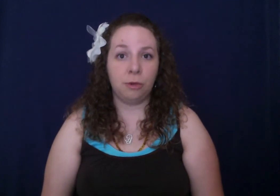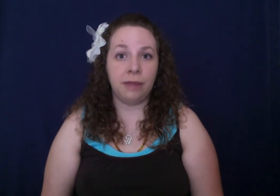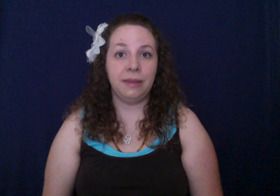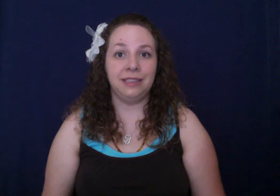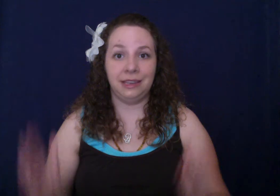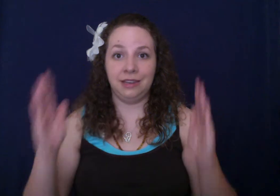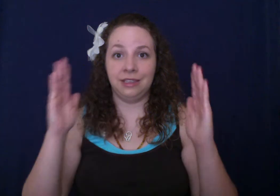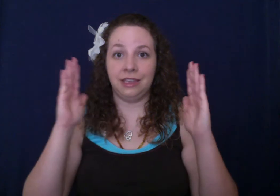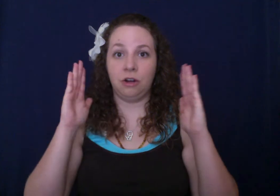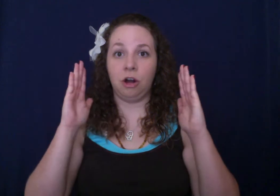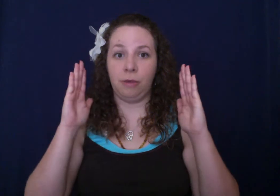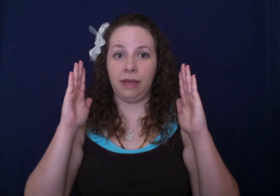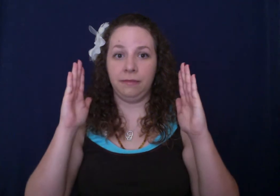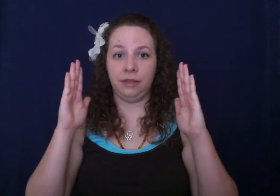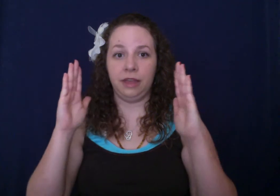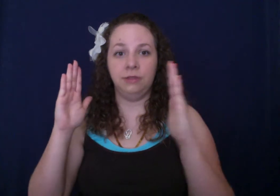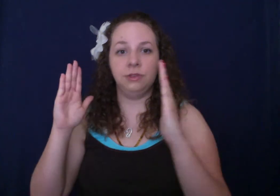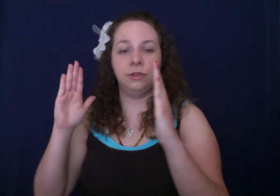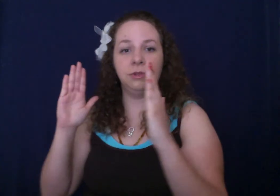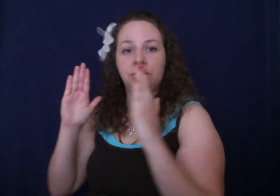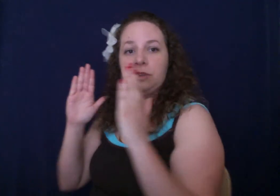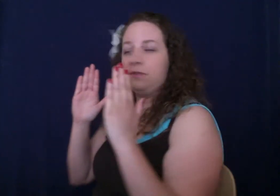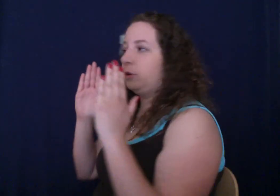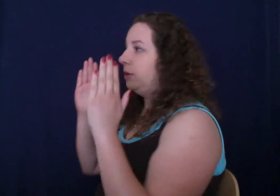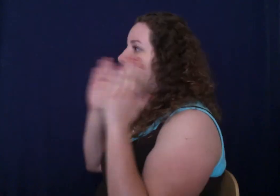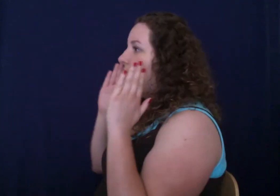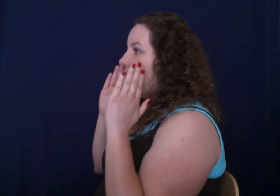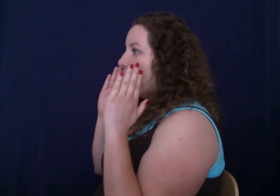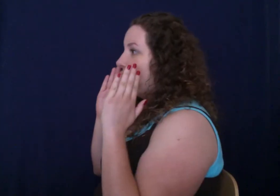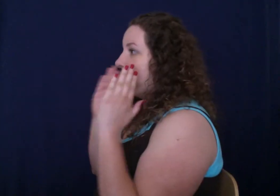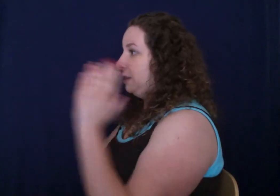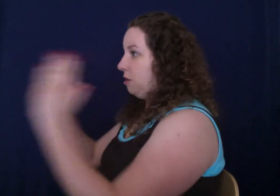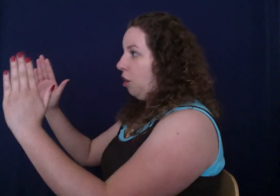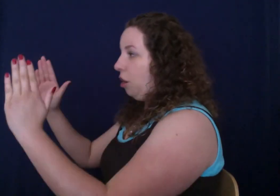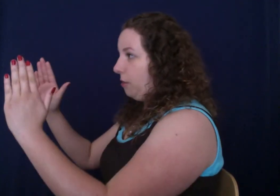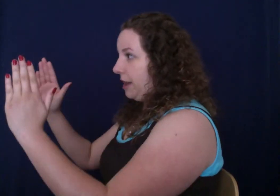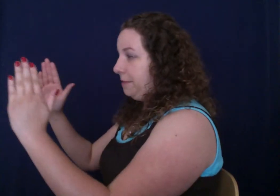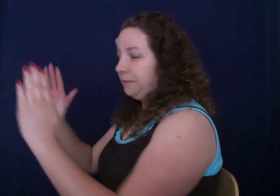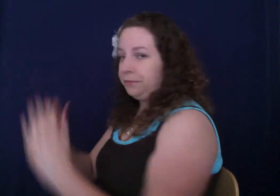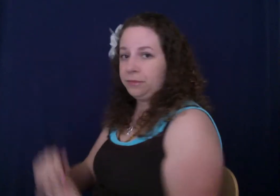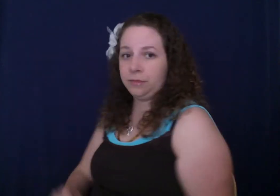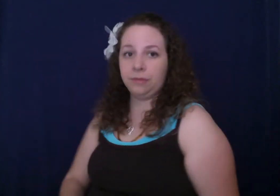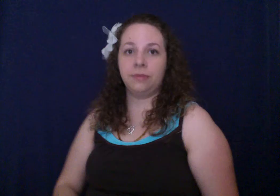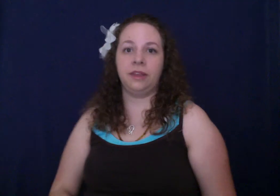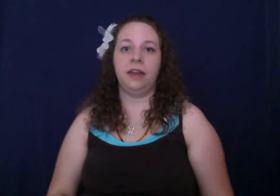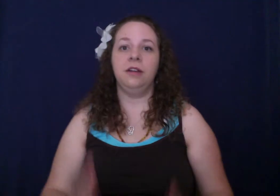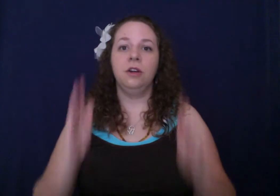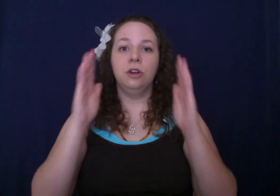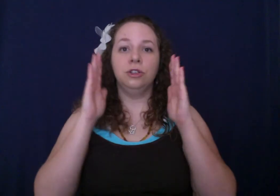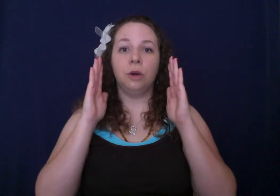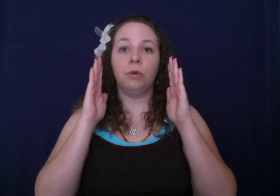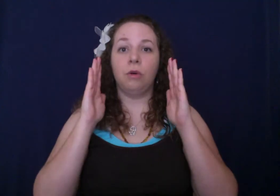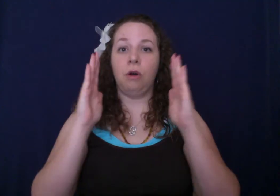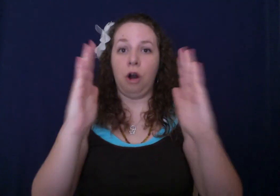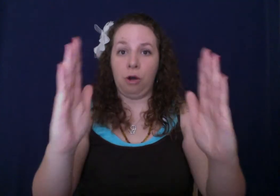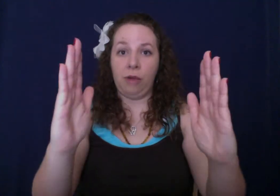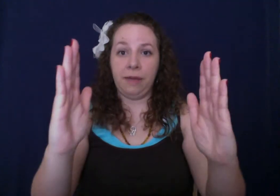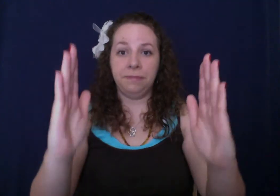by signing the sign hallway. Okay, so I'm just going forward. I'm going to sign hallway. Okay, so hallway.